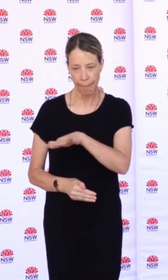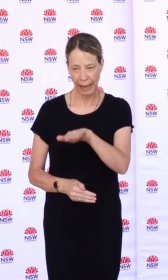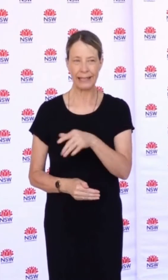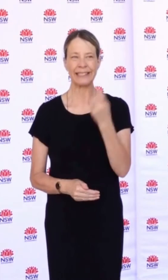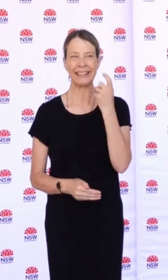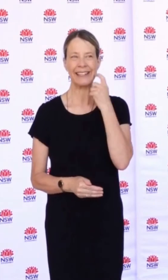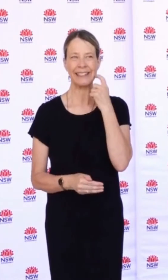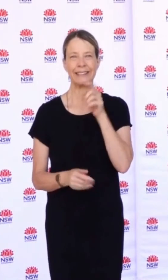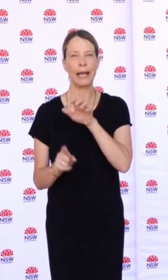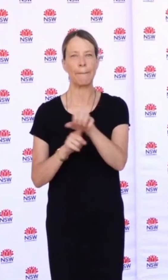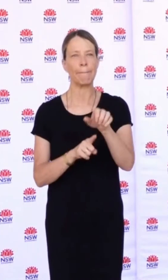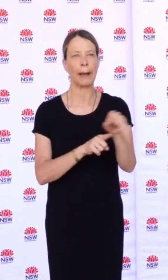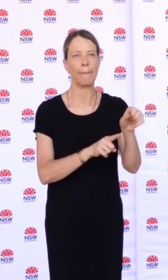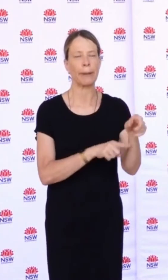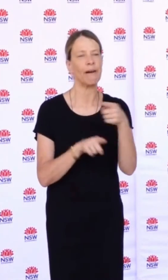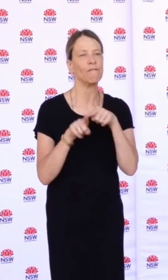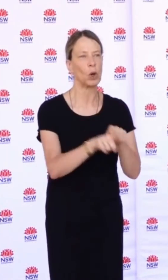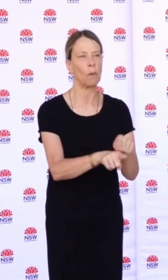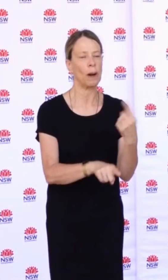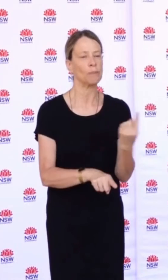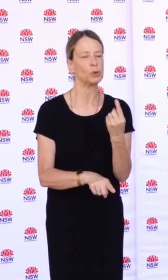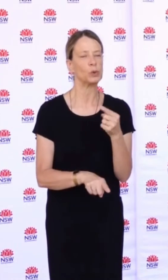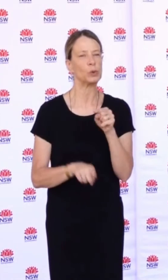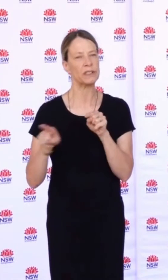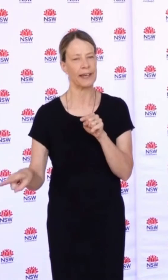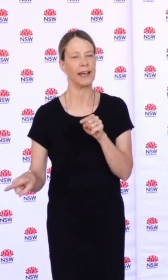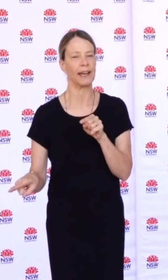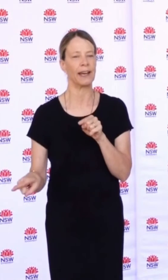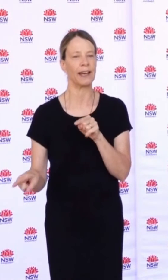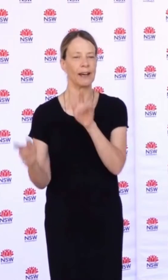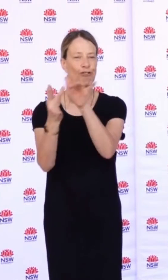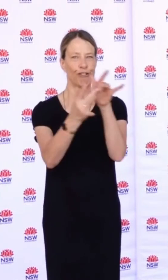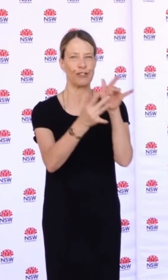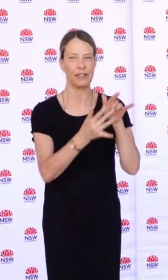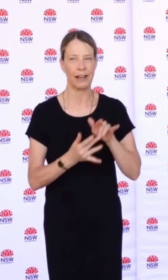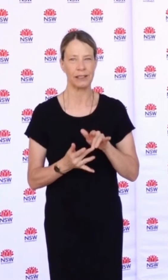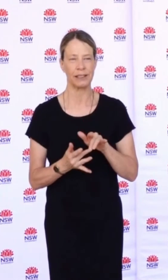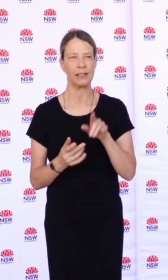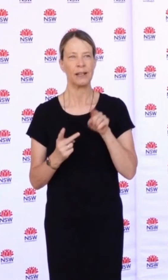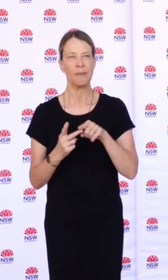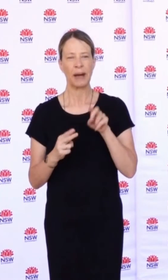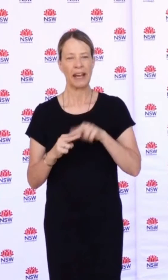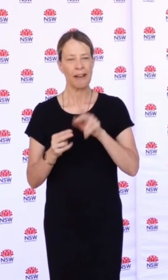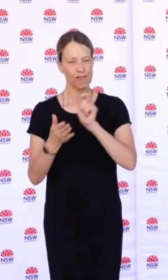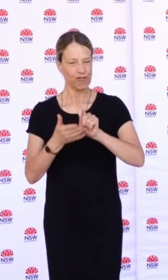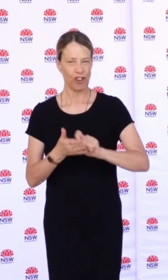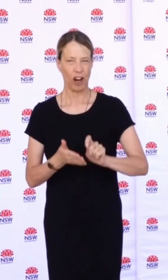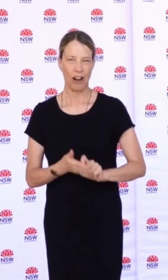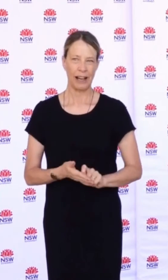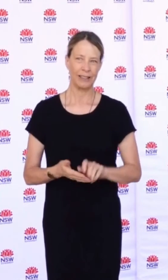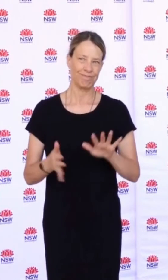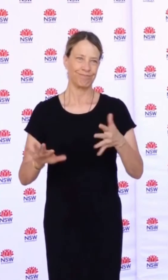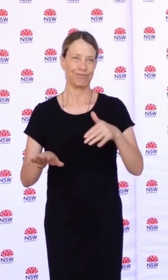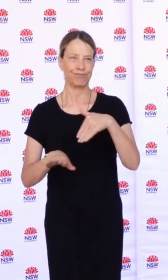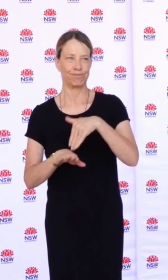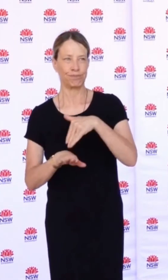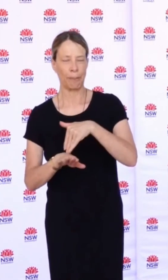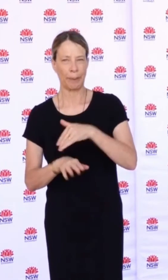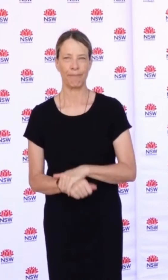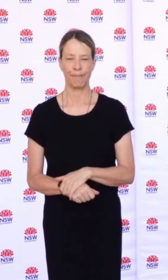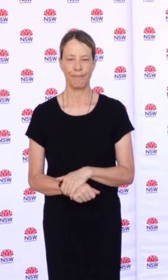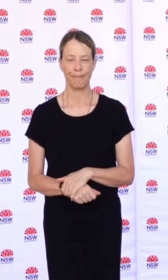sight better than paper and pen. We've had over 30 million bits of information